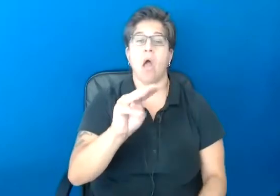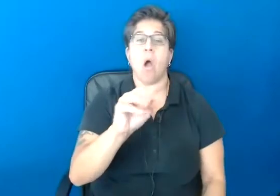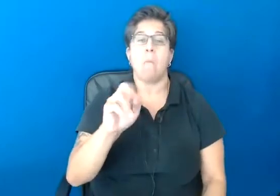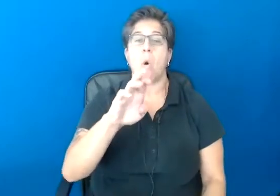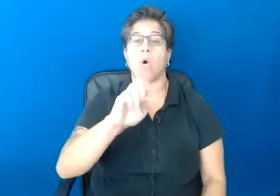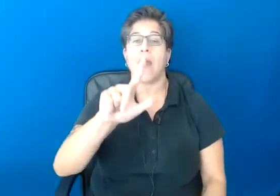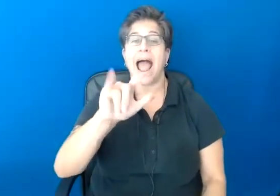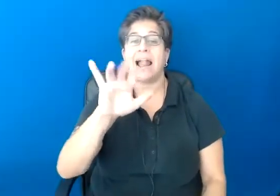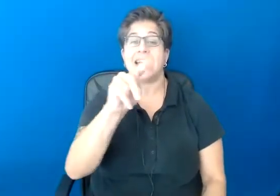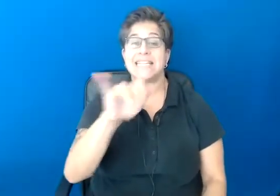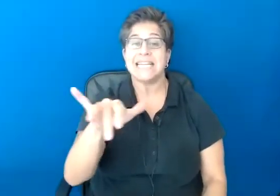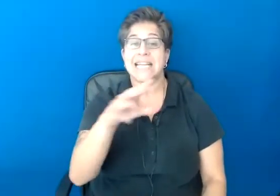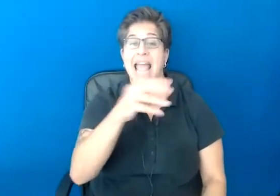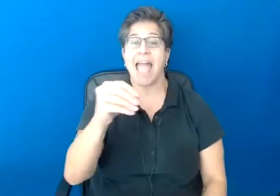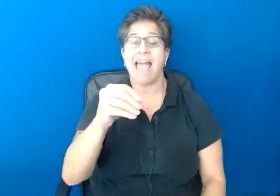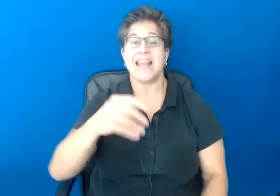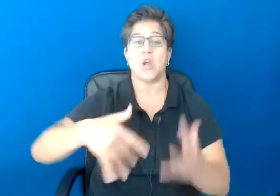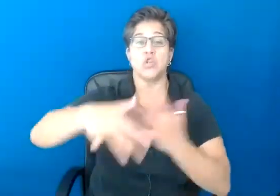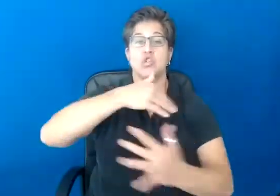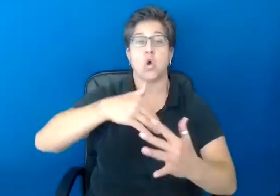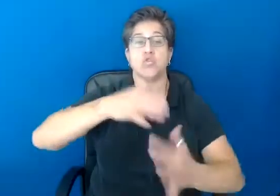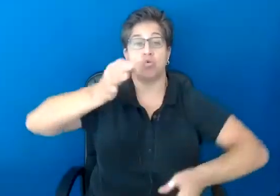mainly 17-year-old kids. And boy, girl,